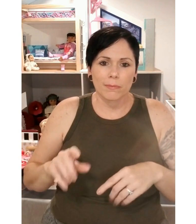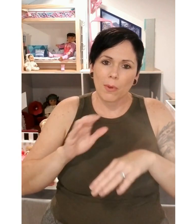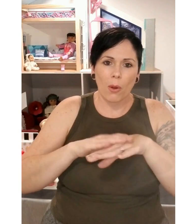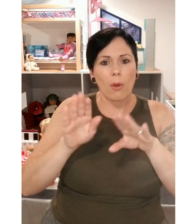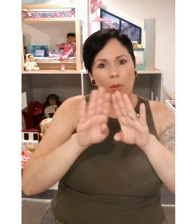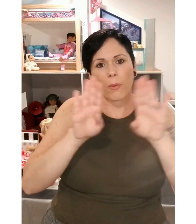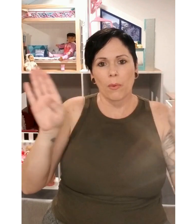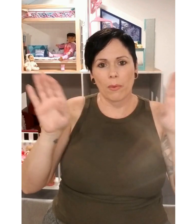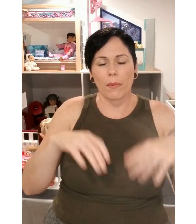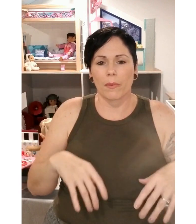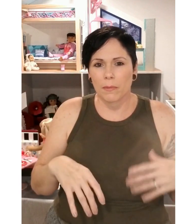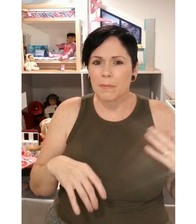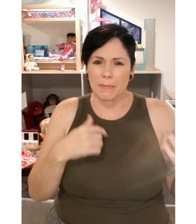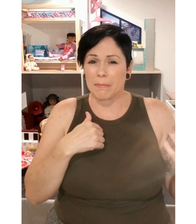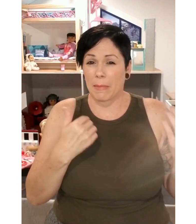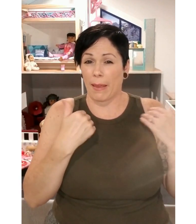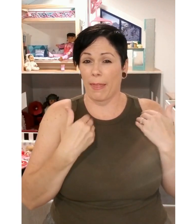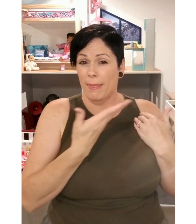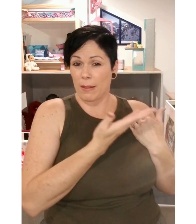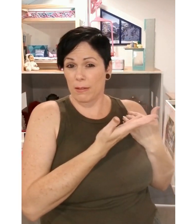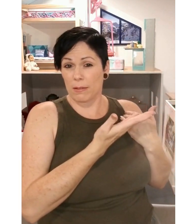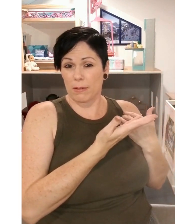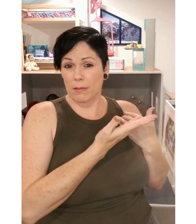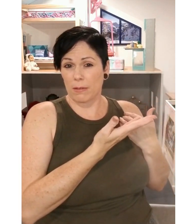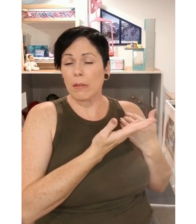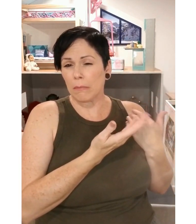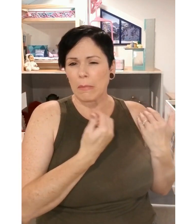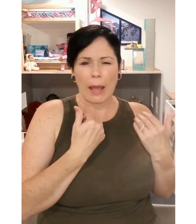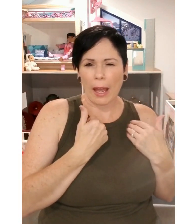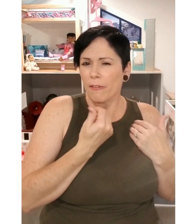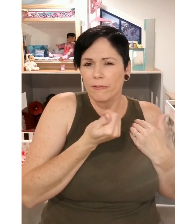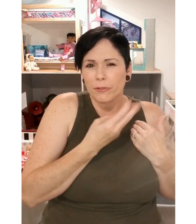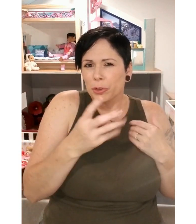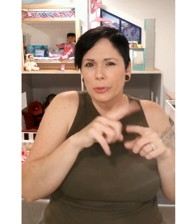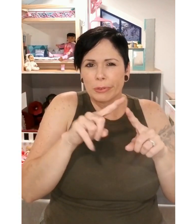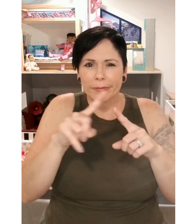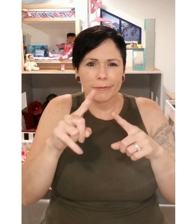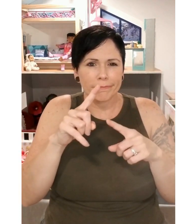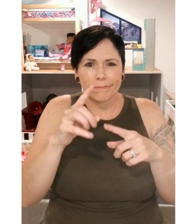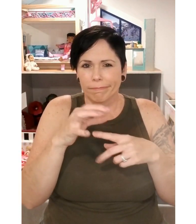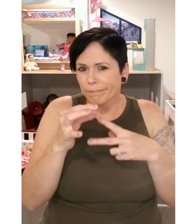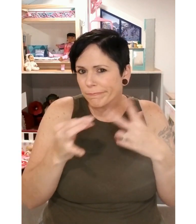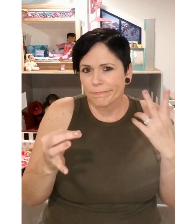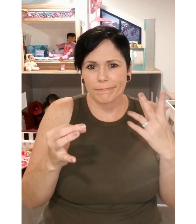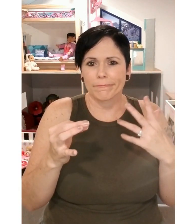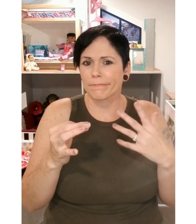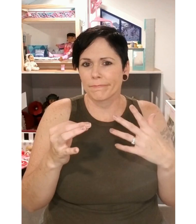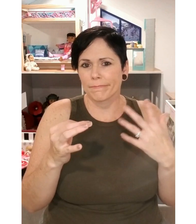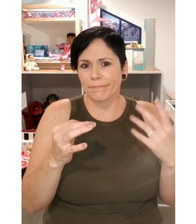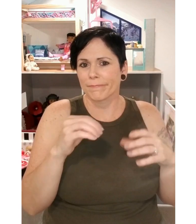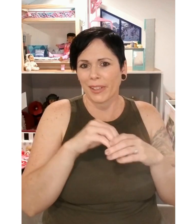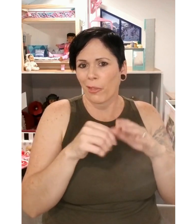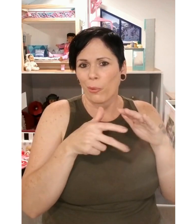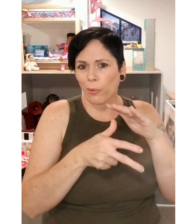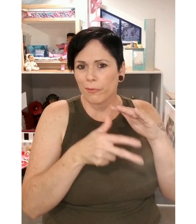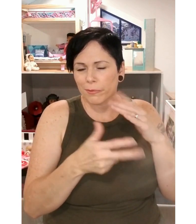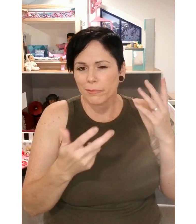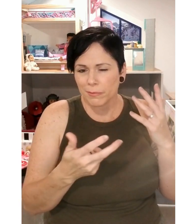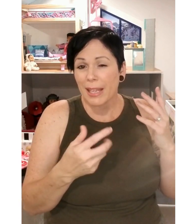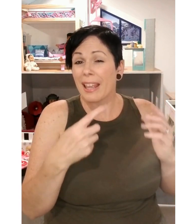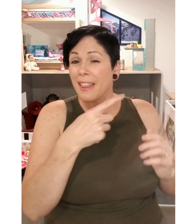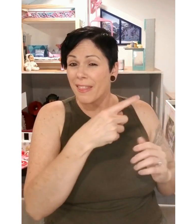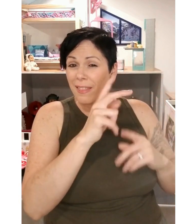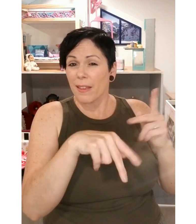I usually keep a couple different kinds of framing options or hanging options. And these are the kind